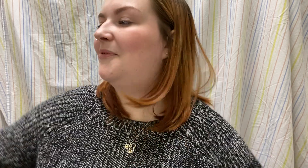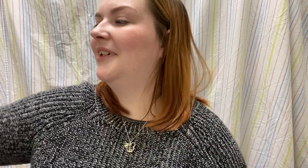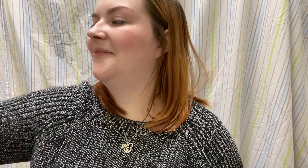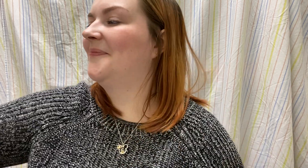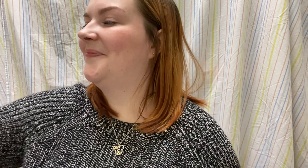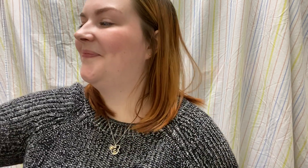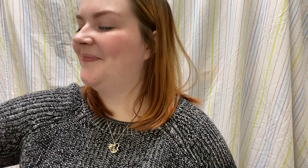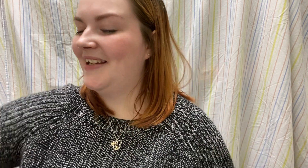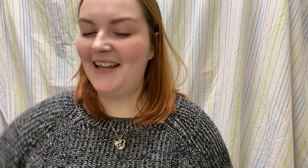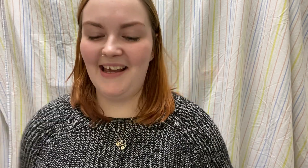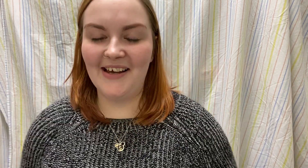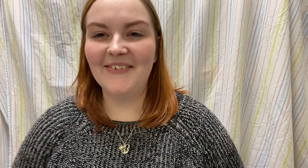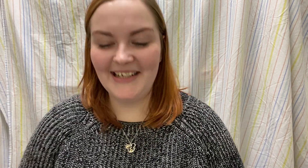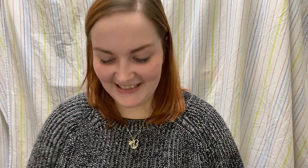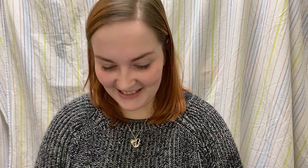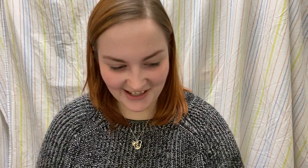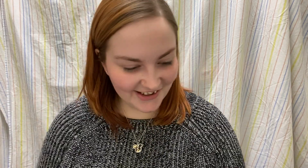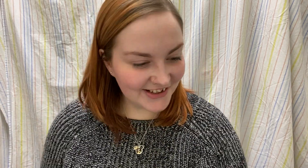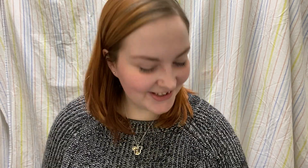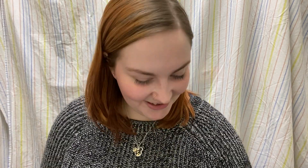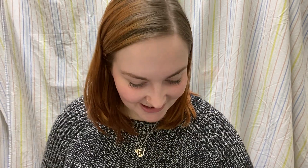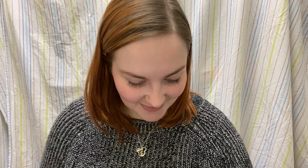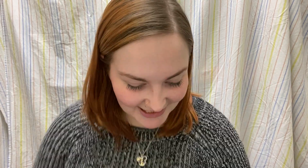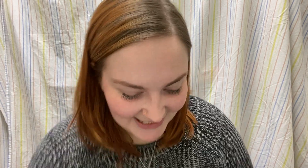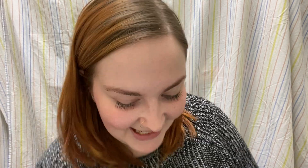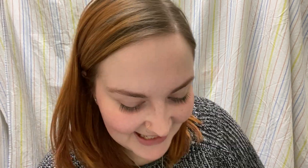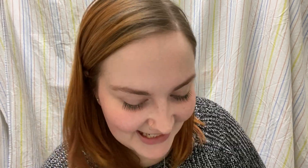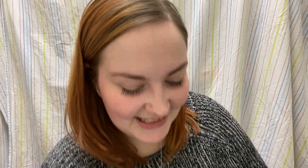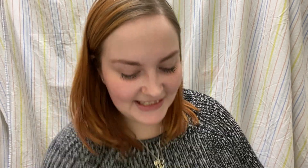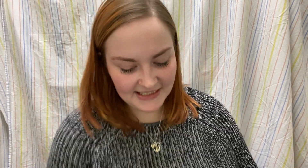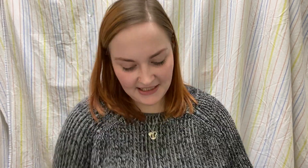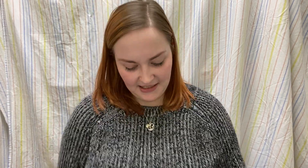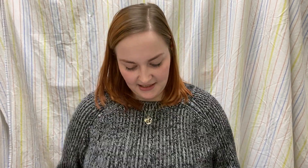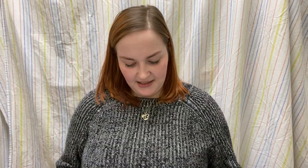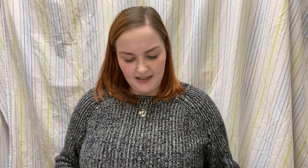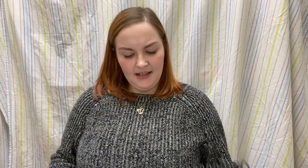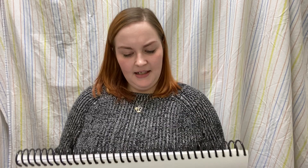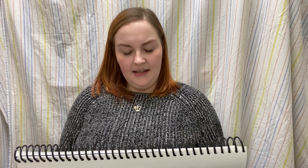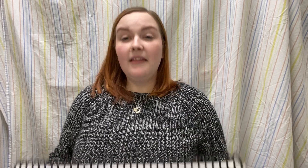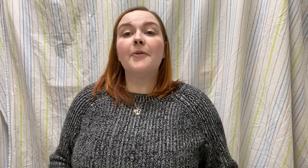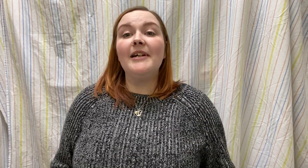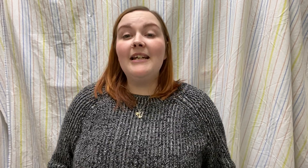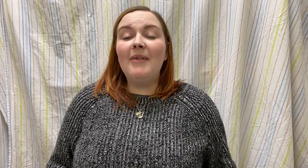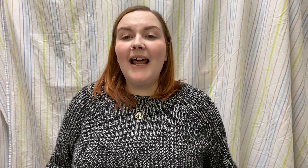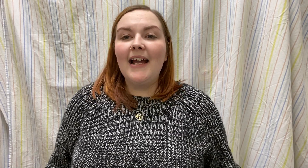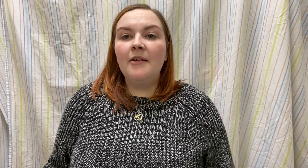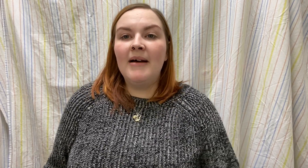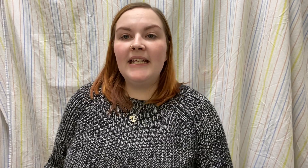Okay. All right. And our nursery rhyme today is Three Blind Mice.